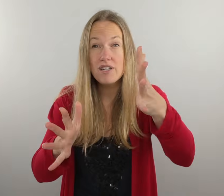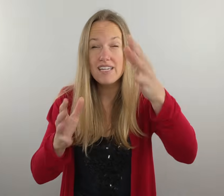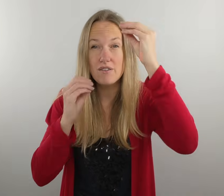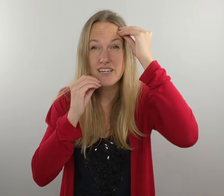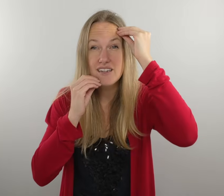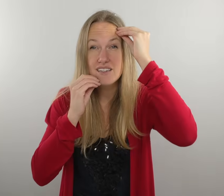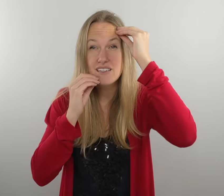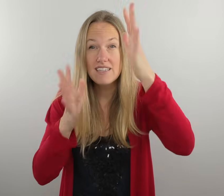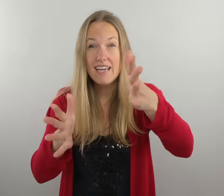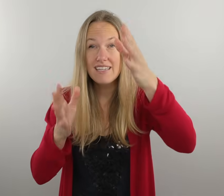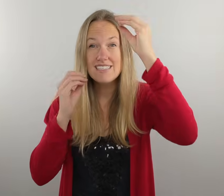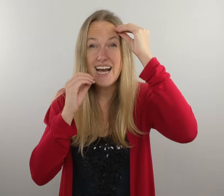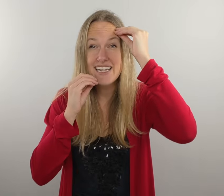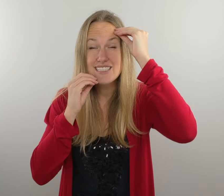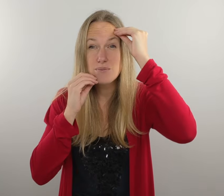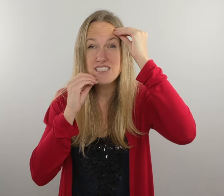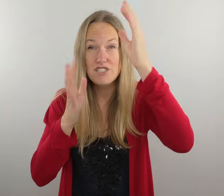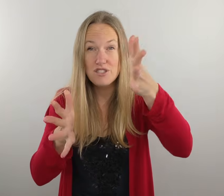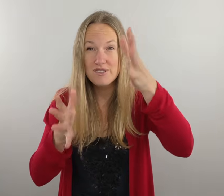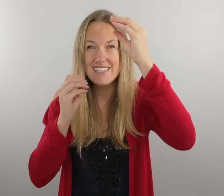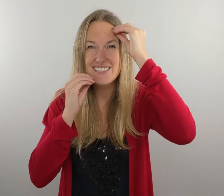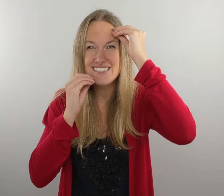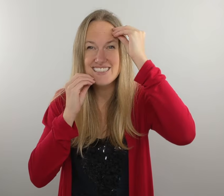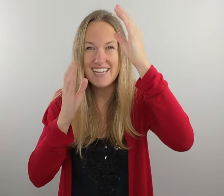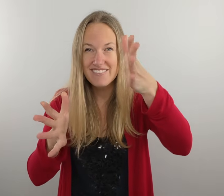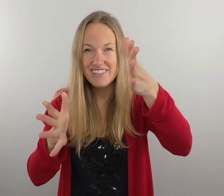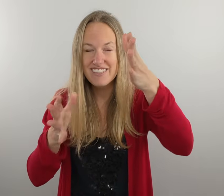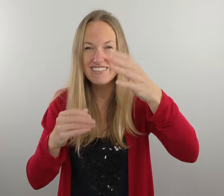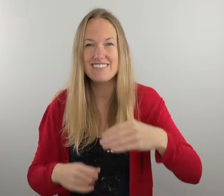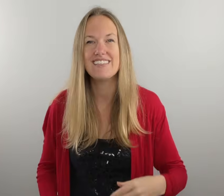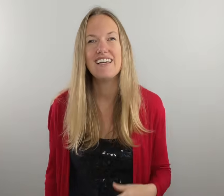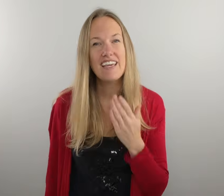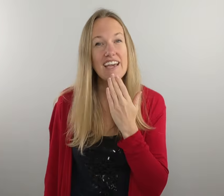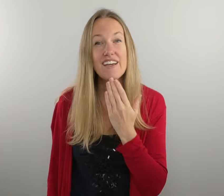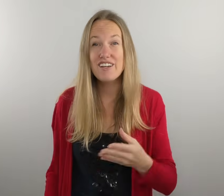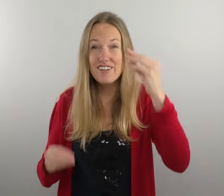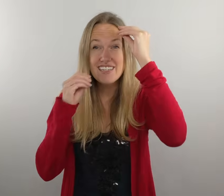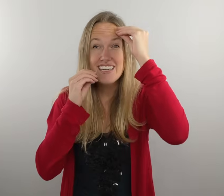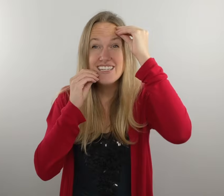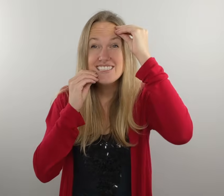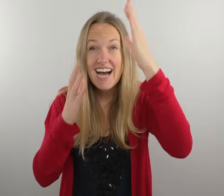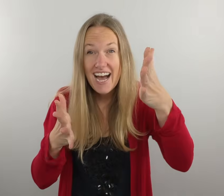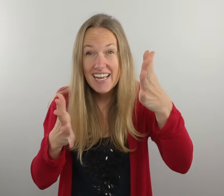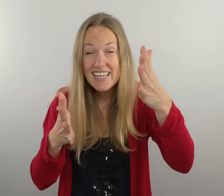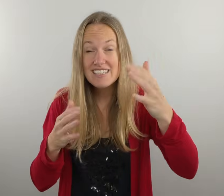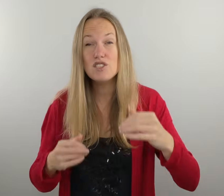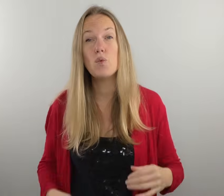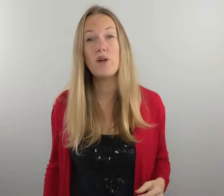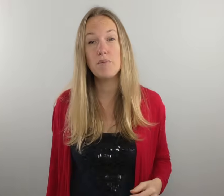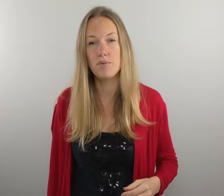out there. Okay, tidings means news, and this is a sign for news. Okay, good tidings we